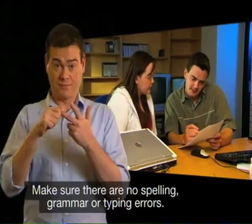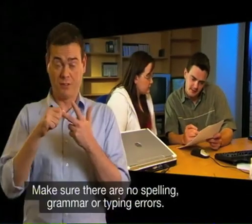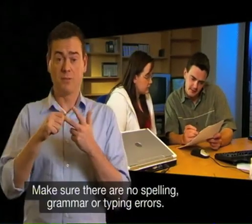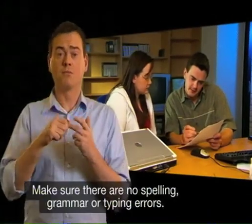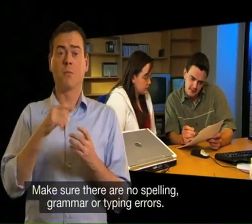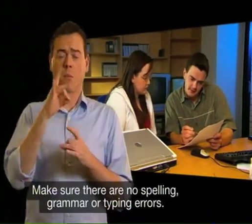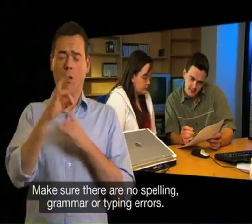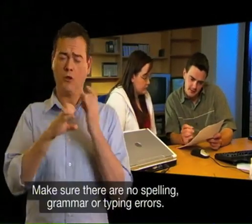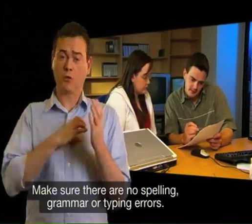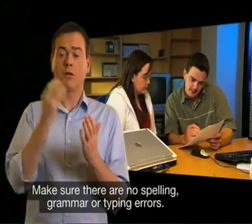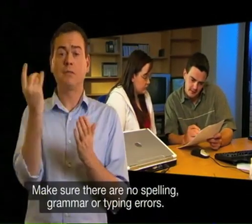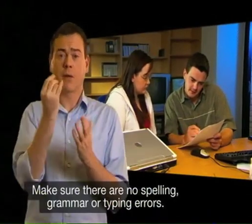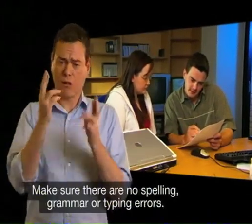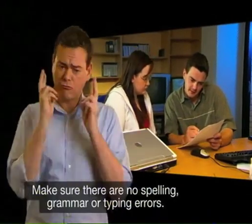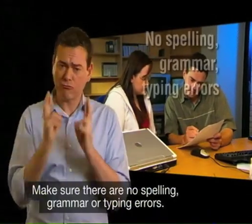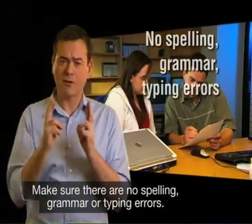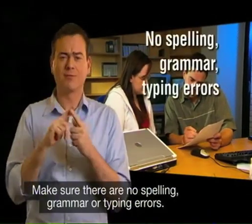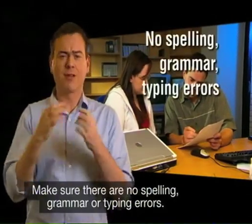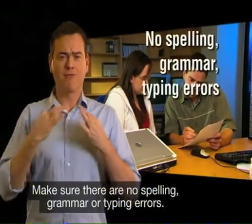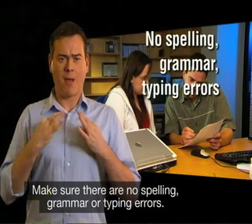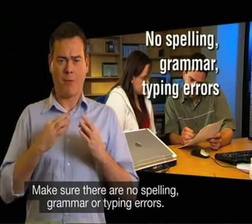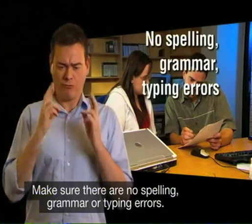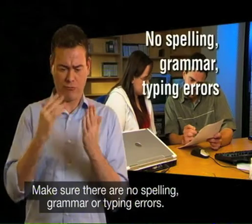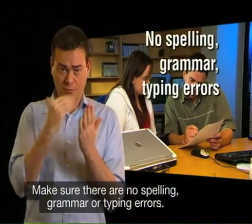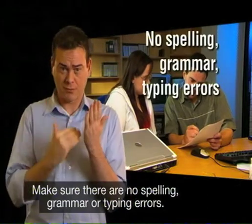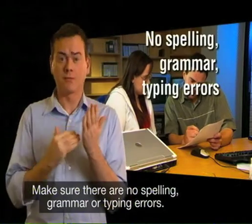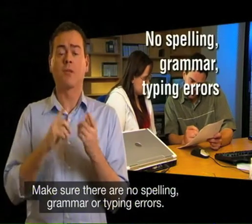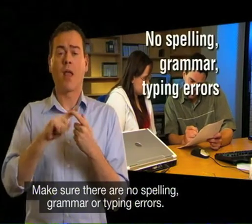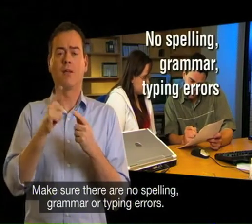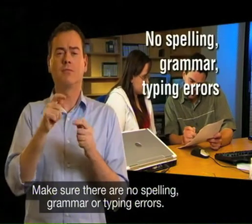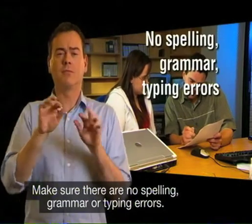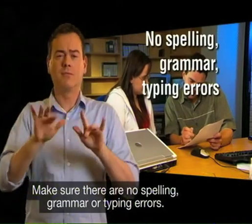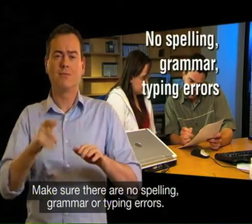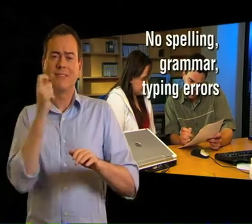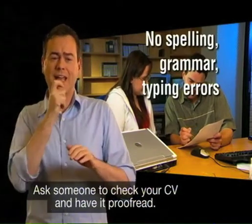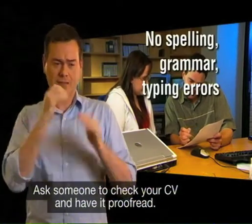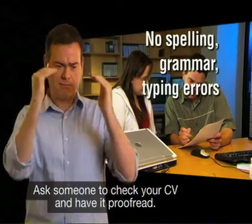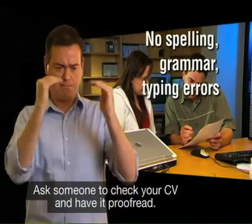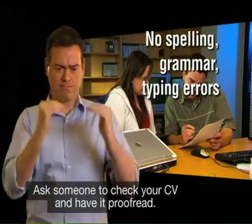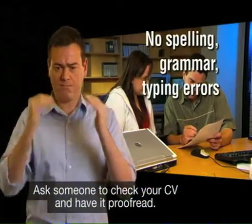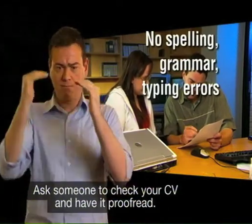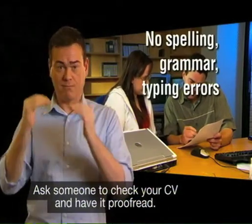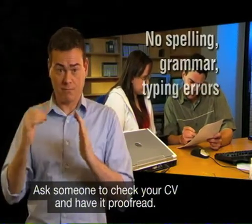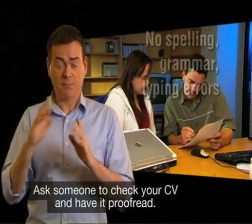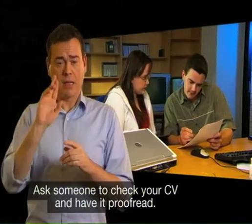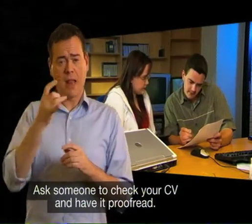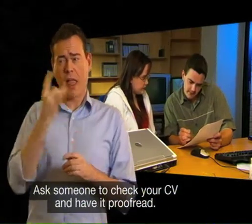Make sure there are no spelling, grammar or typing errors. Ask someone to check your CV and have